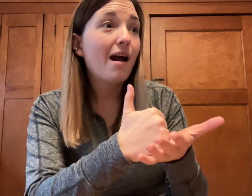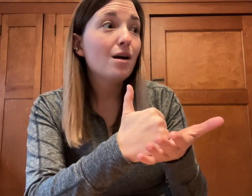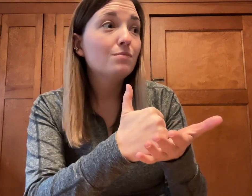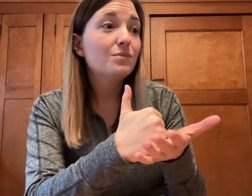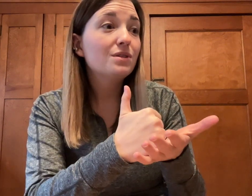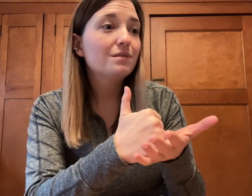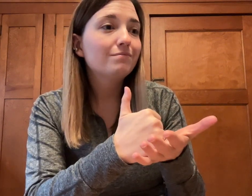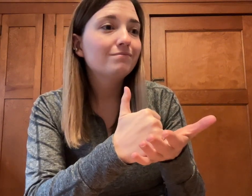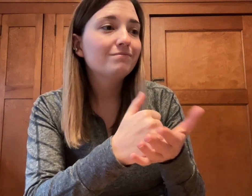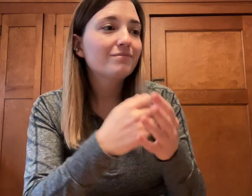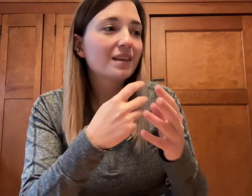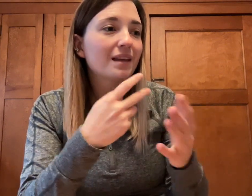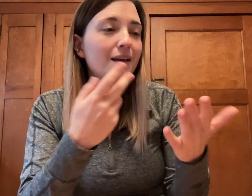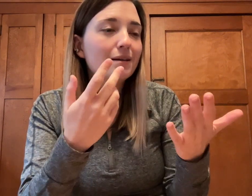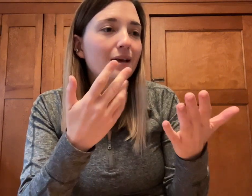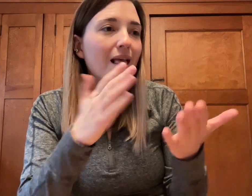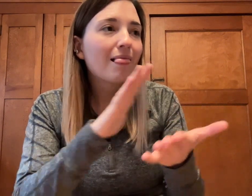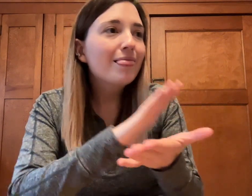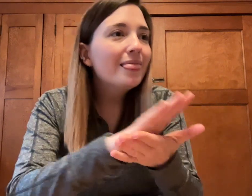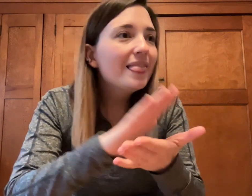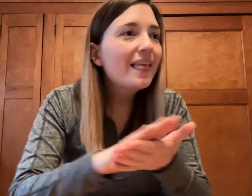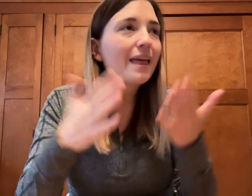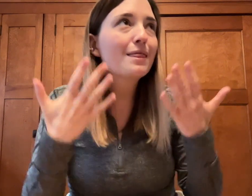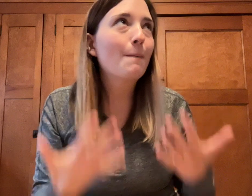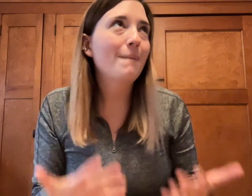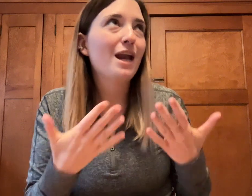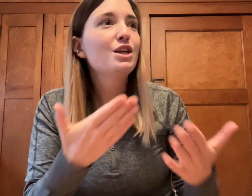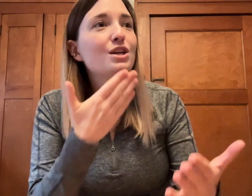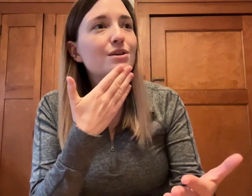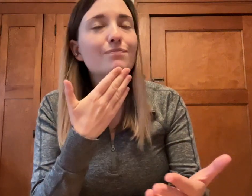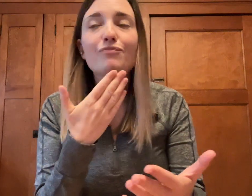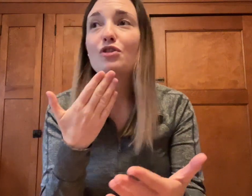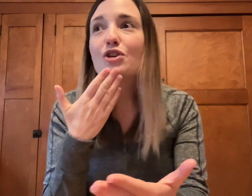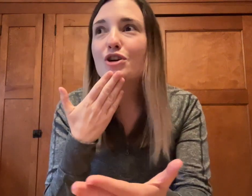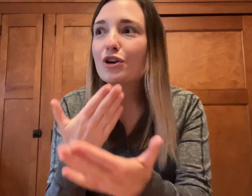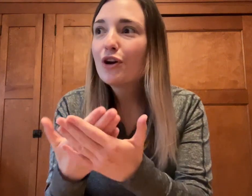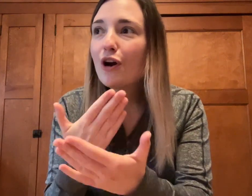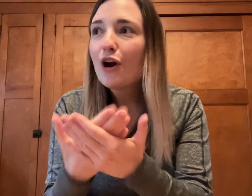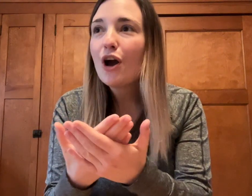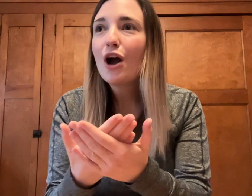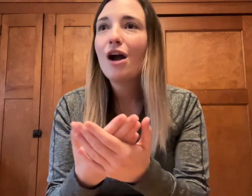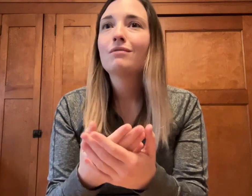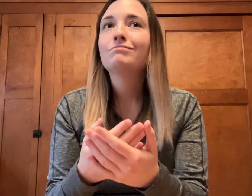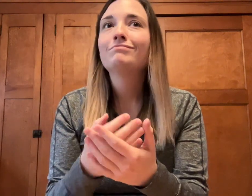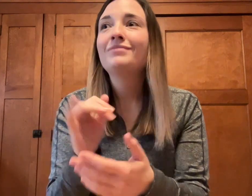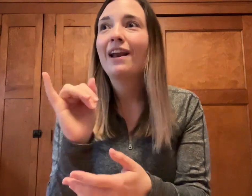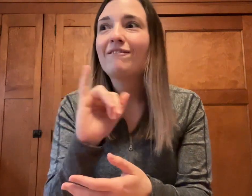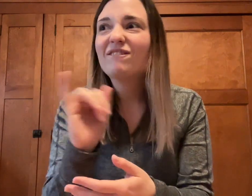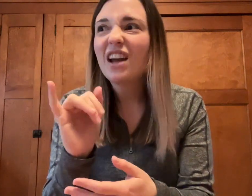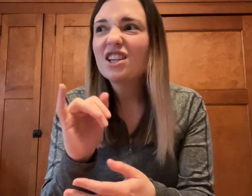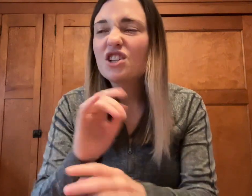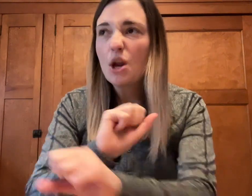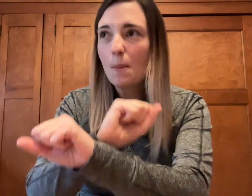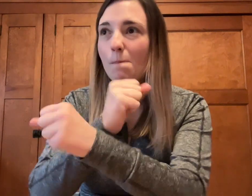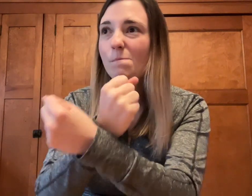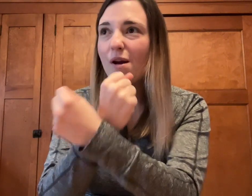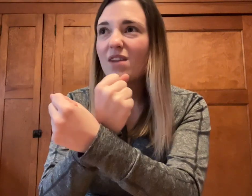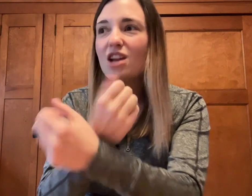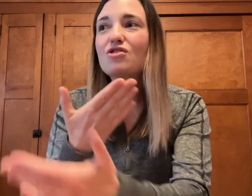nice. It helps clean the body, keeps it cleaned out. Bacteria infections, things like that. Okay, number 5. What's the 5th thing that the skeletal system